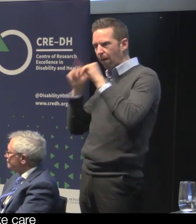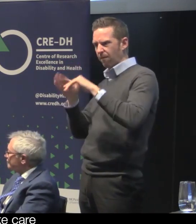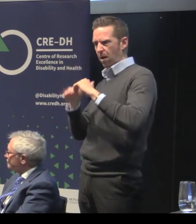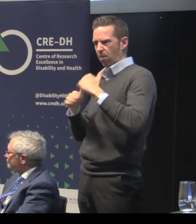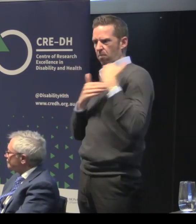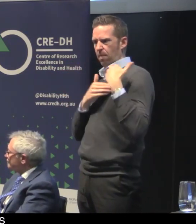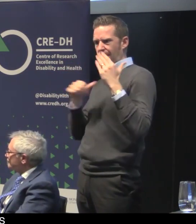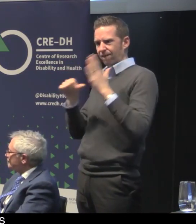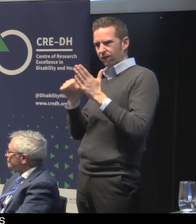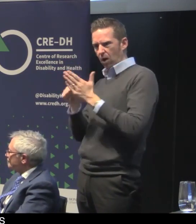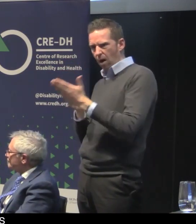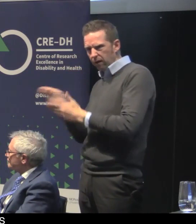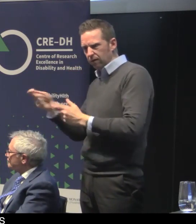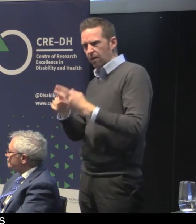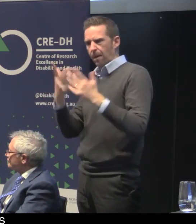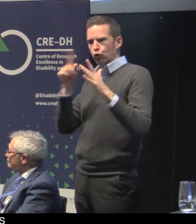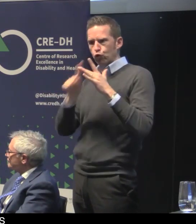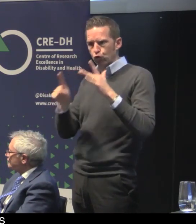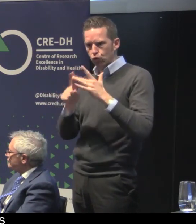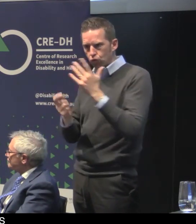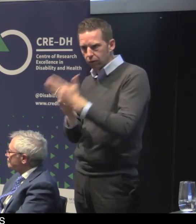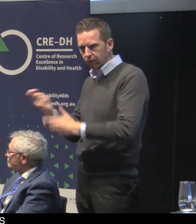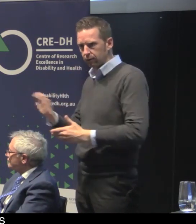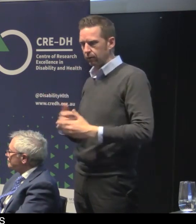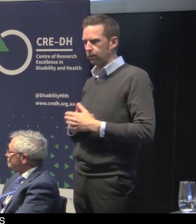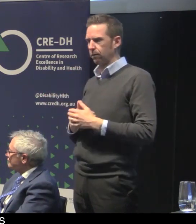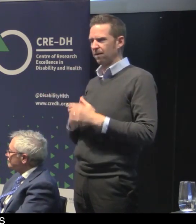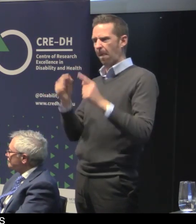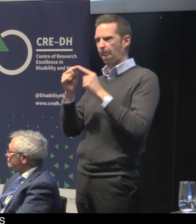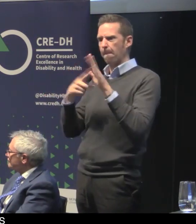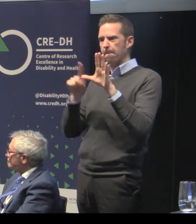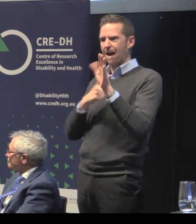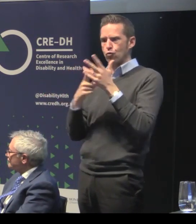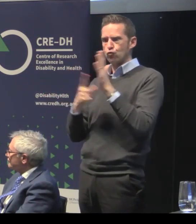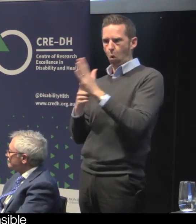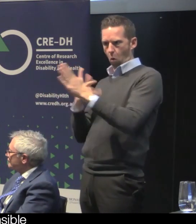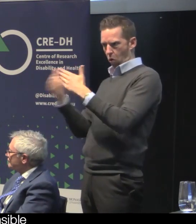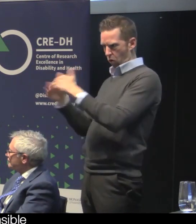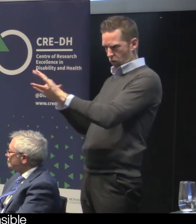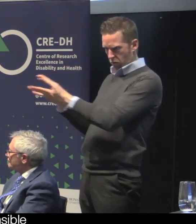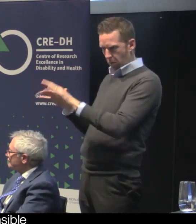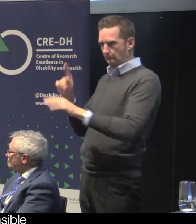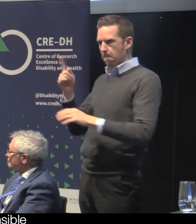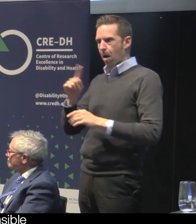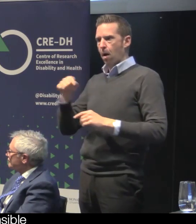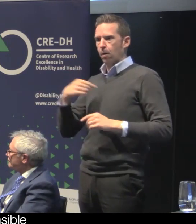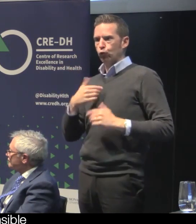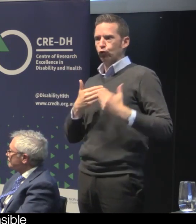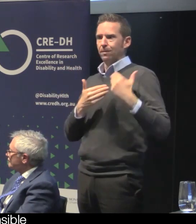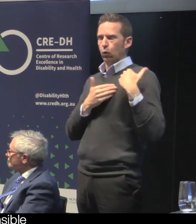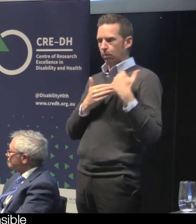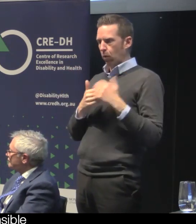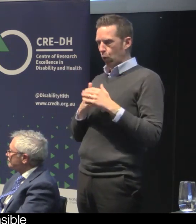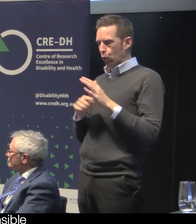the insurances and the payroll, but you're responsible to train